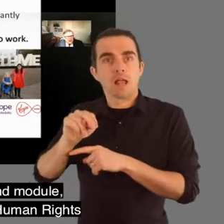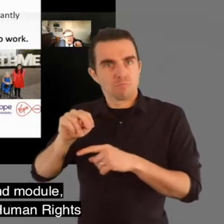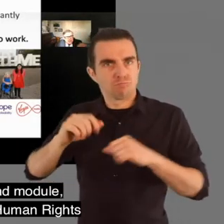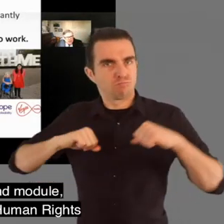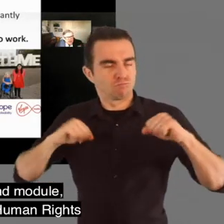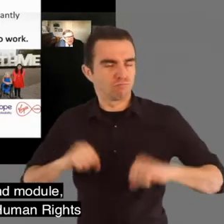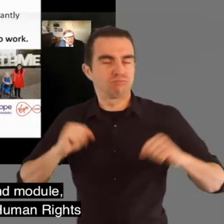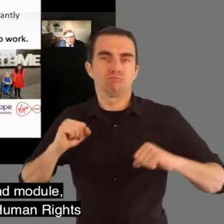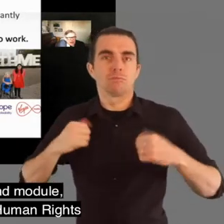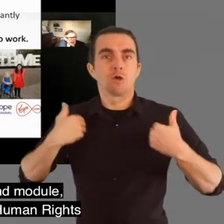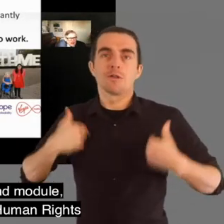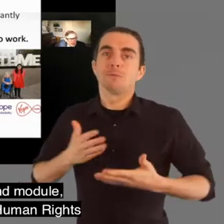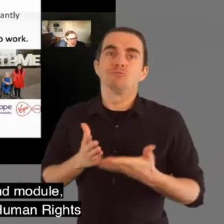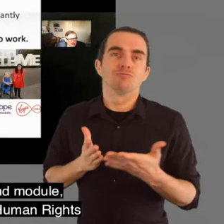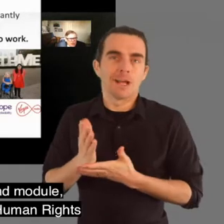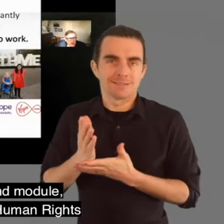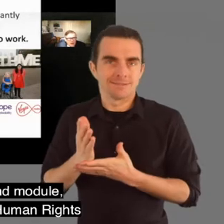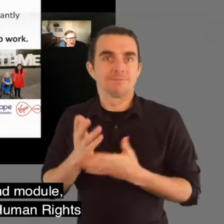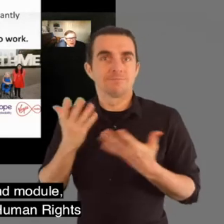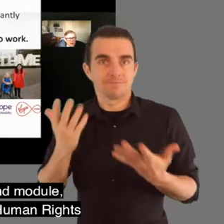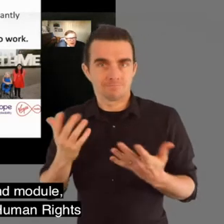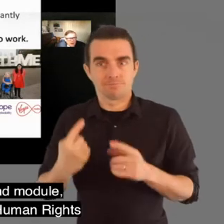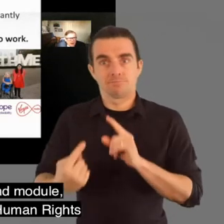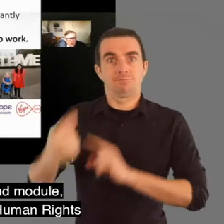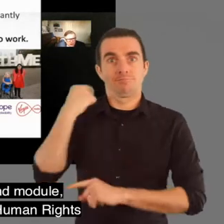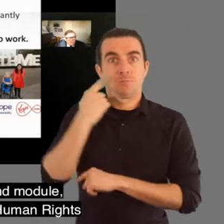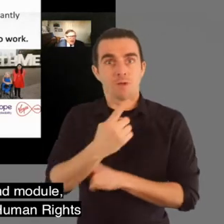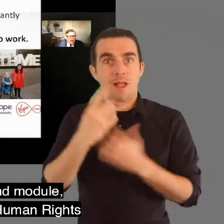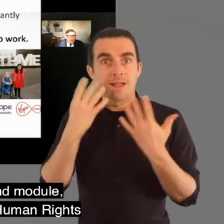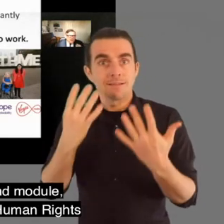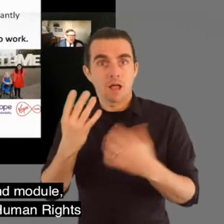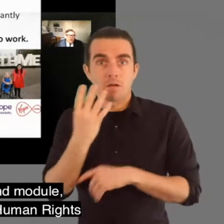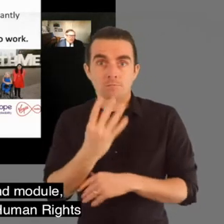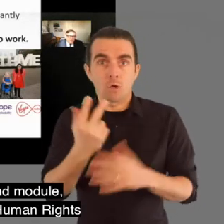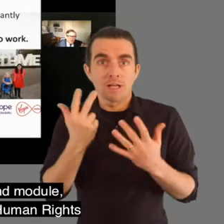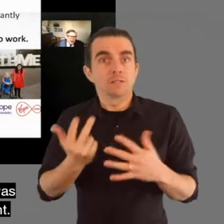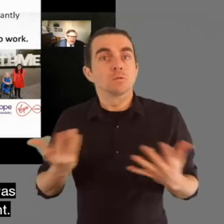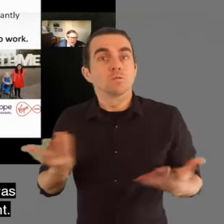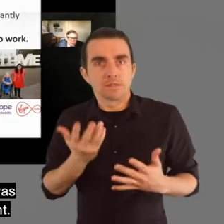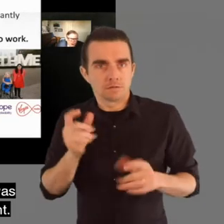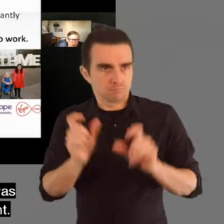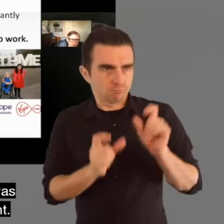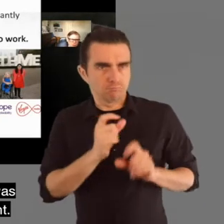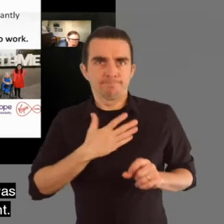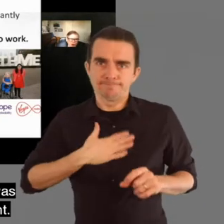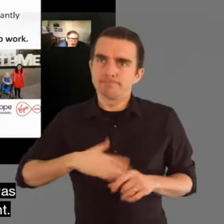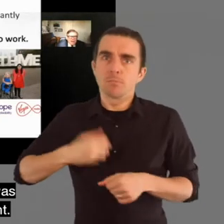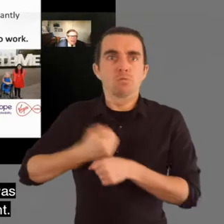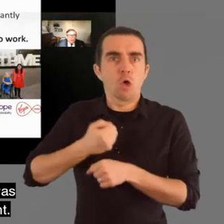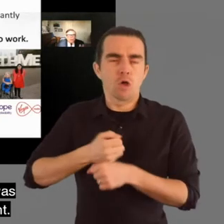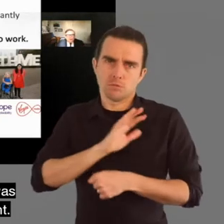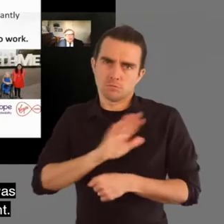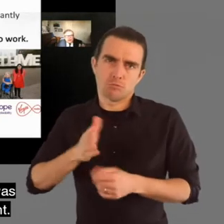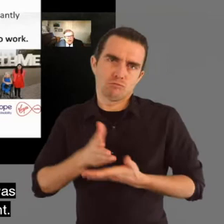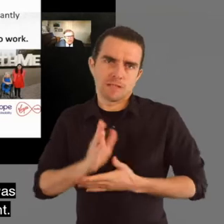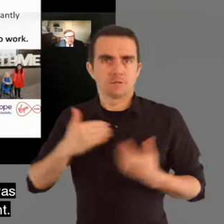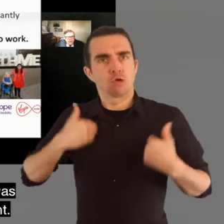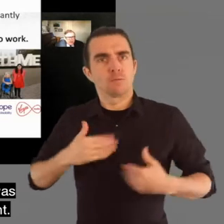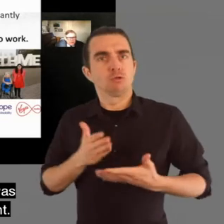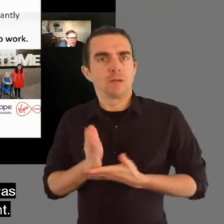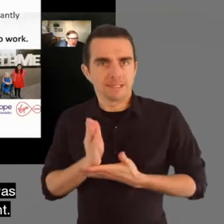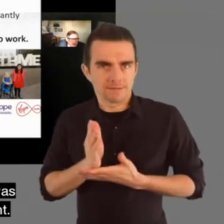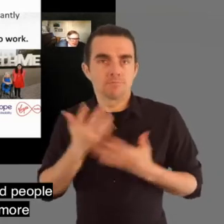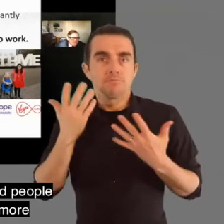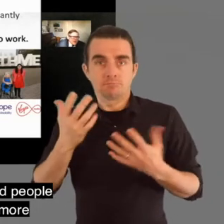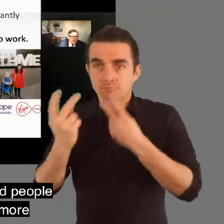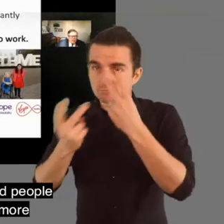module, there we said the UN Declaration of Human Rights in 1948, the right to work was an established